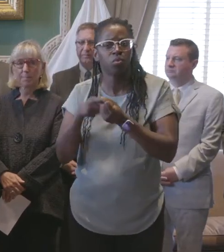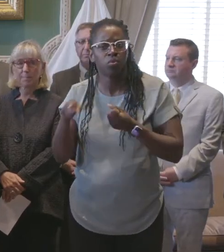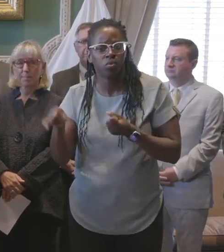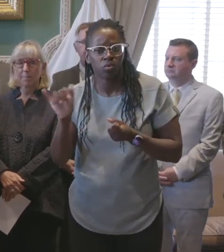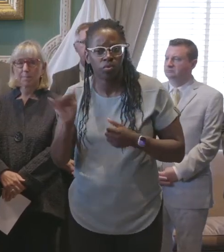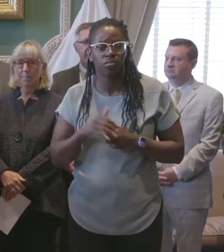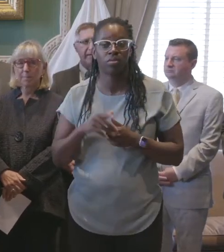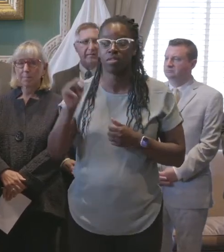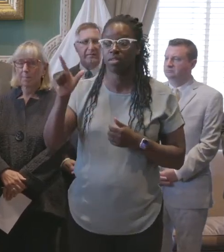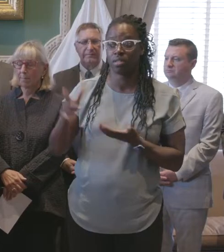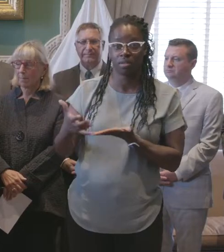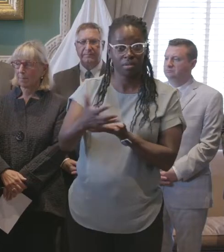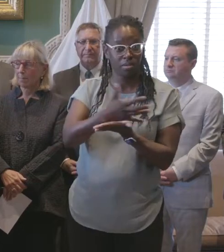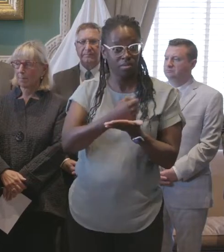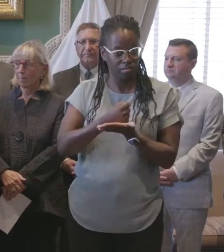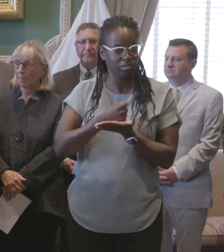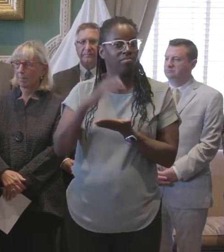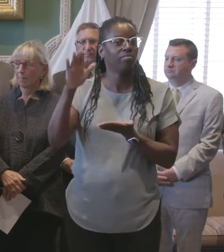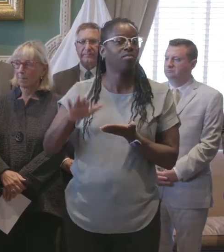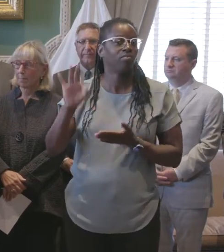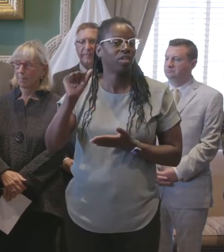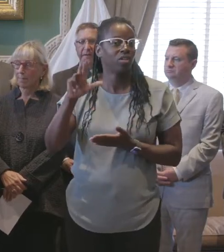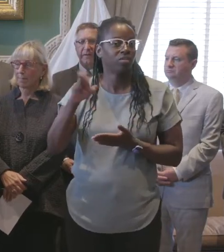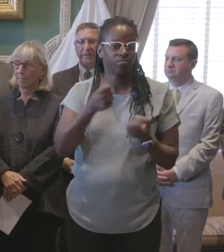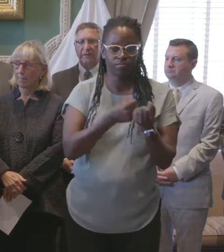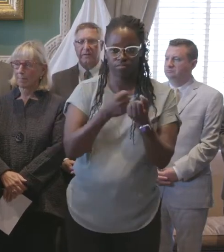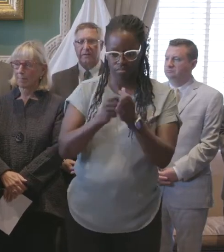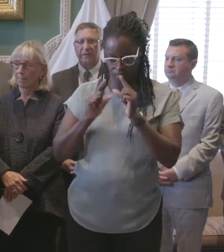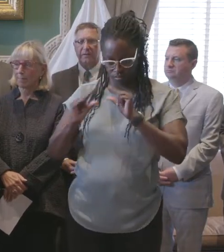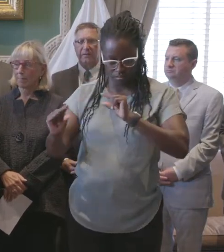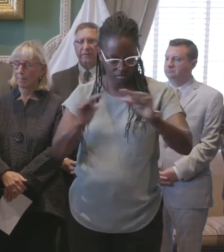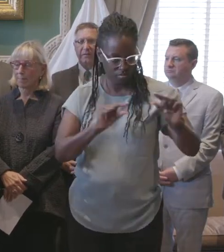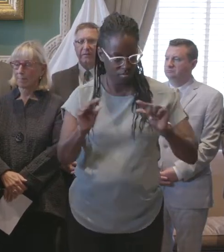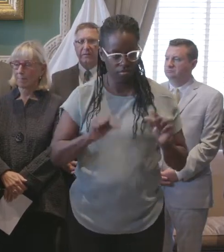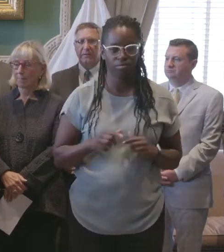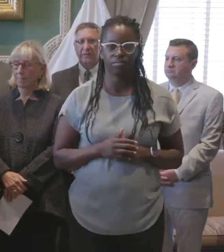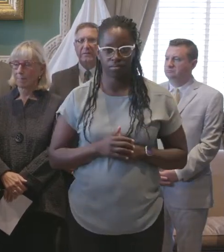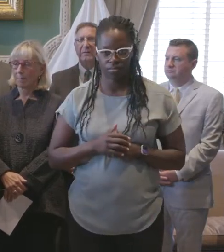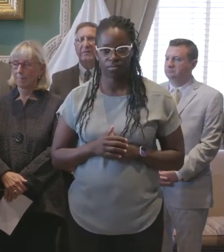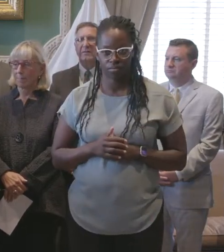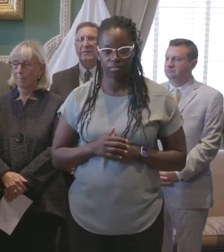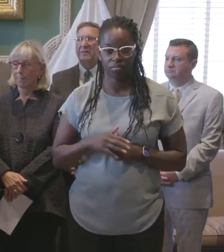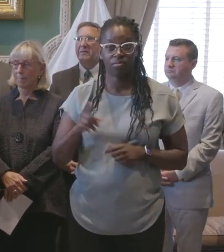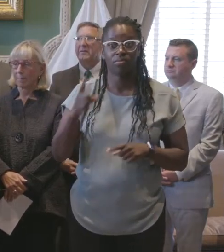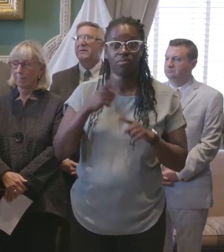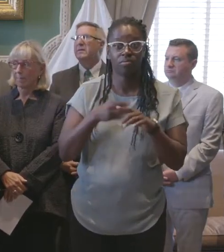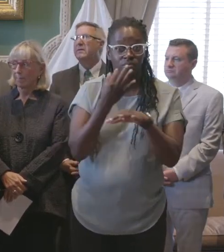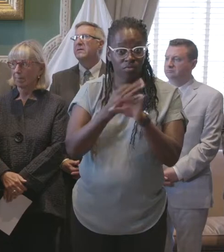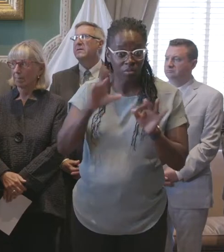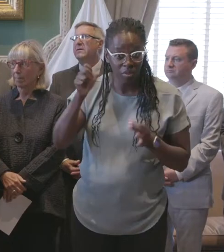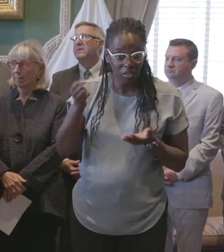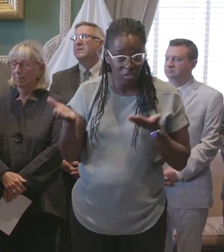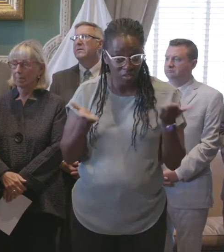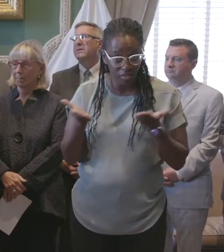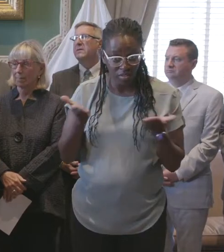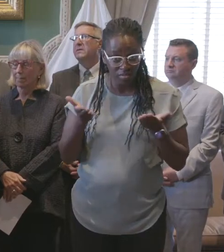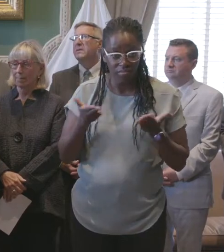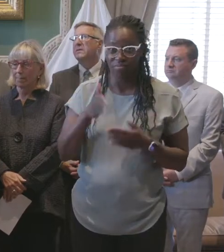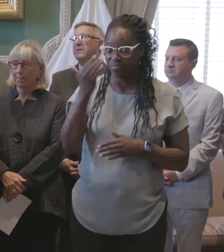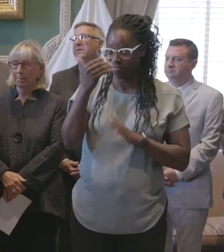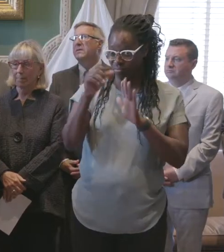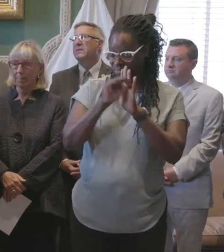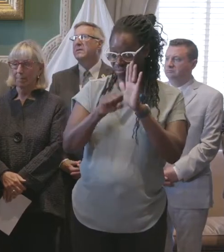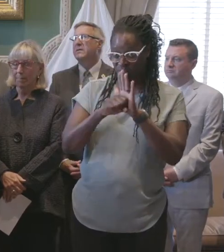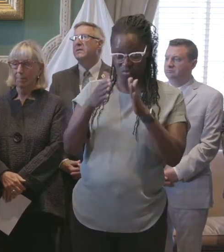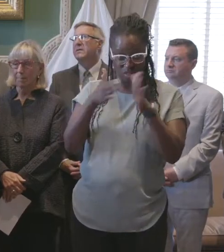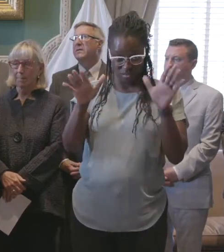investing in fare-free bus service at our 15 statewide regional transit authorities. I want to thank the Speaker and